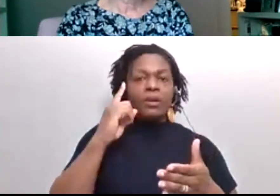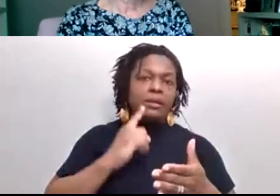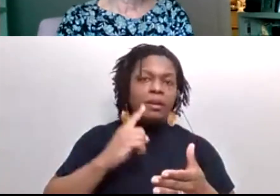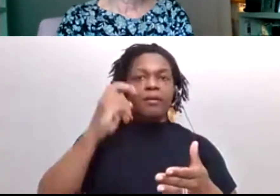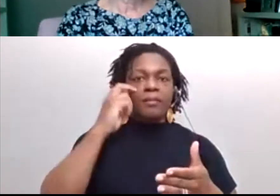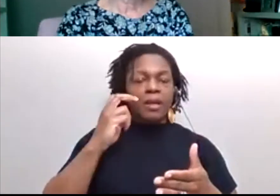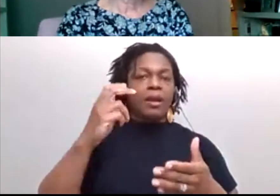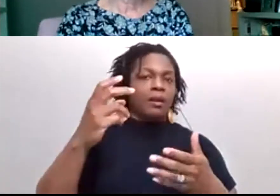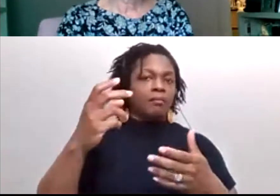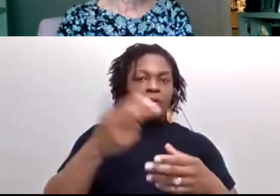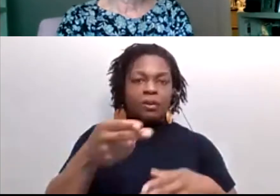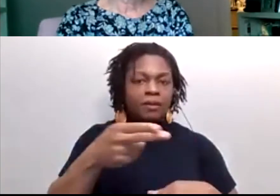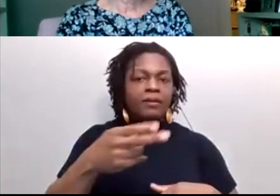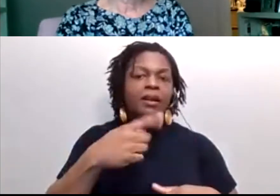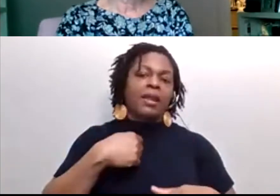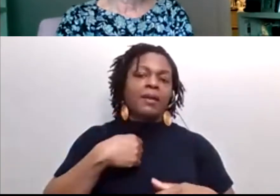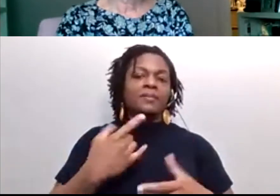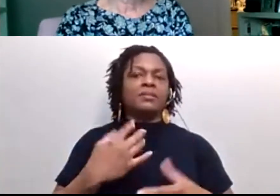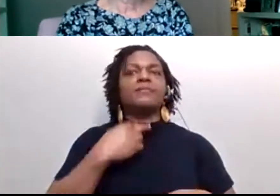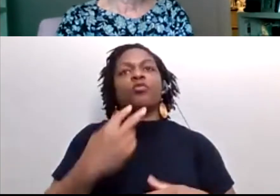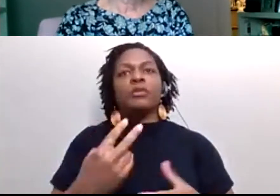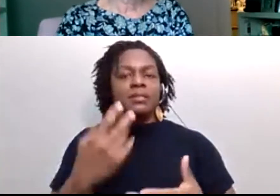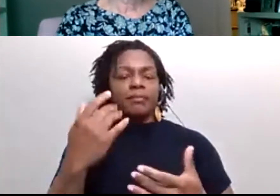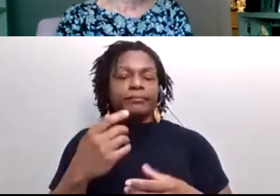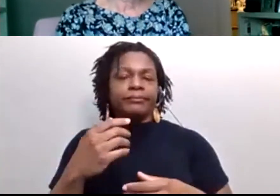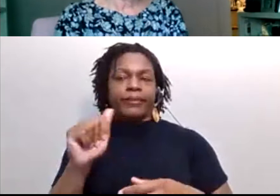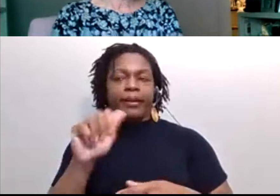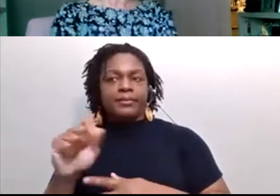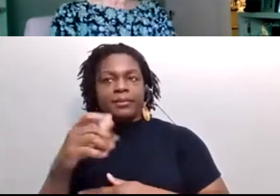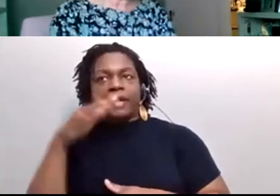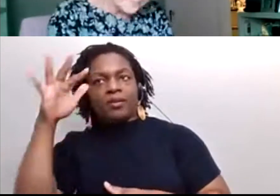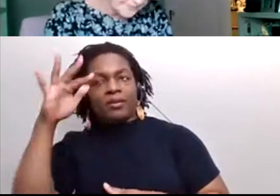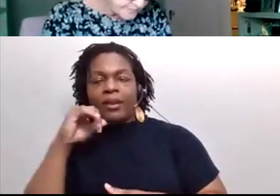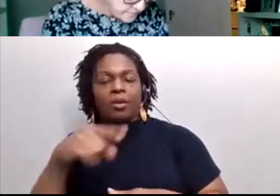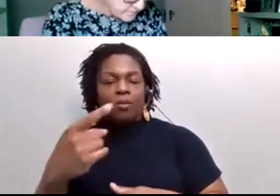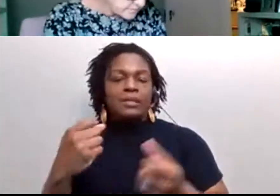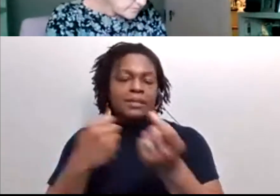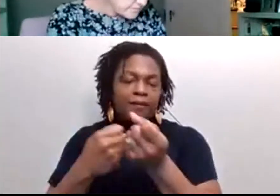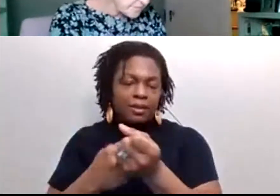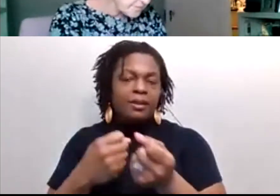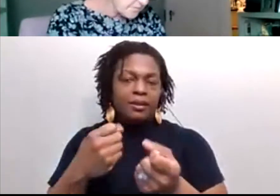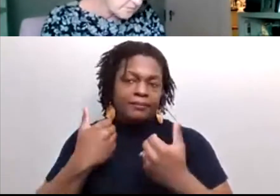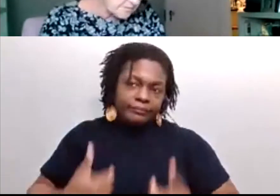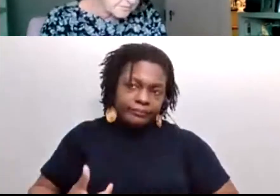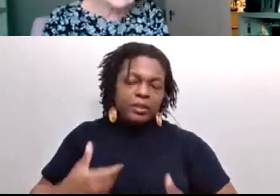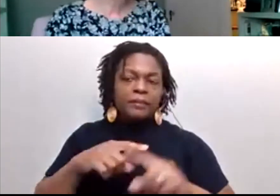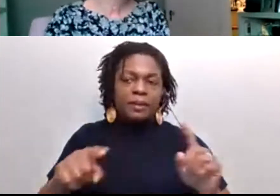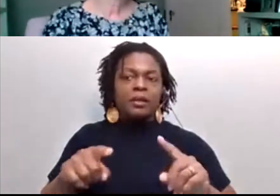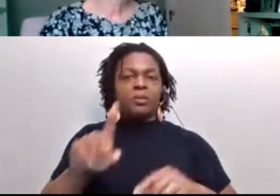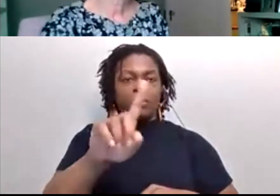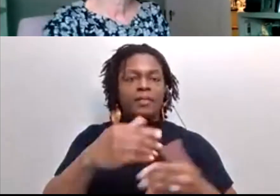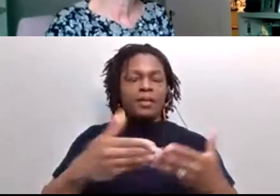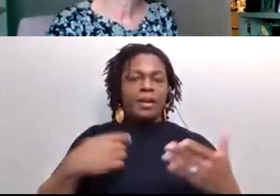hearing? Because, and I'm speaking as a parent right now, not just as an advocate, but one thing that I